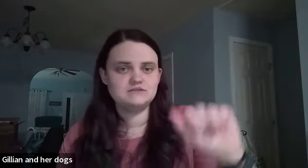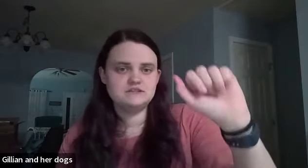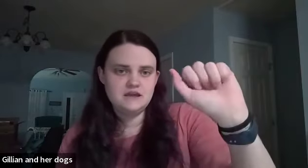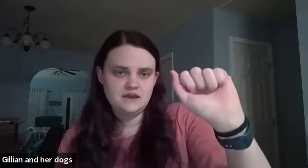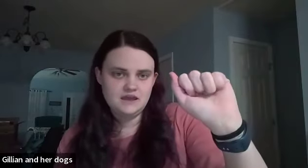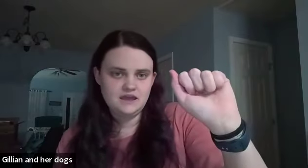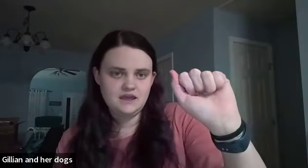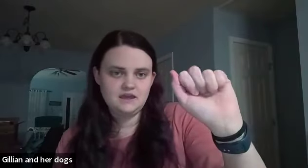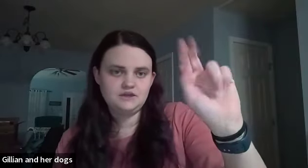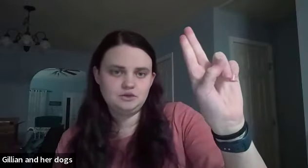so it's